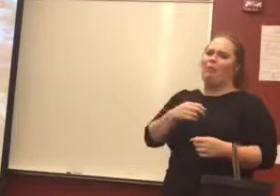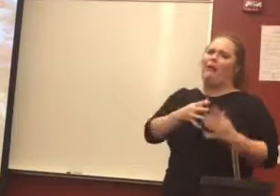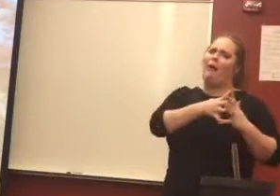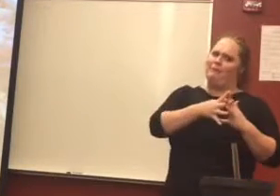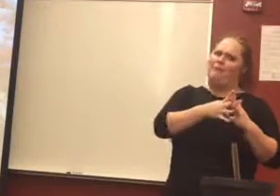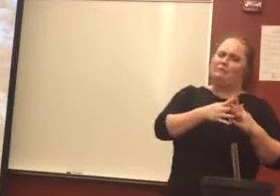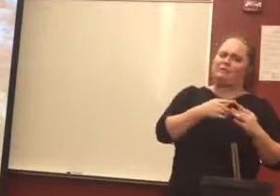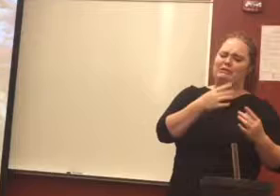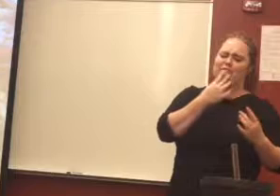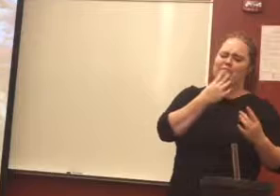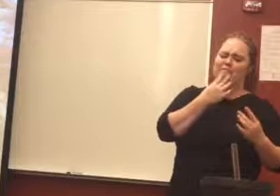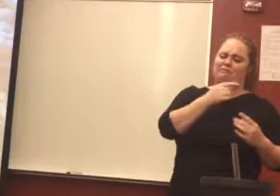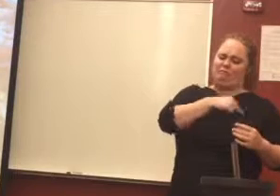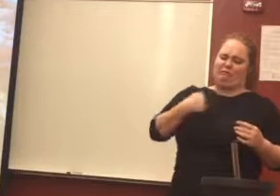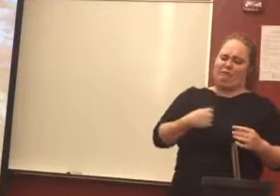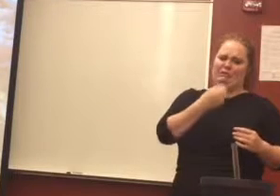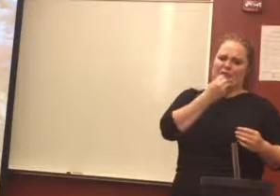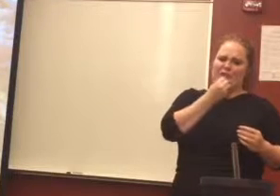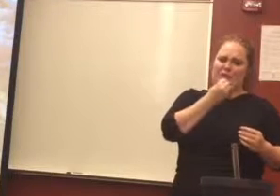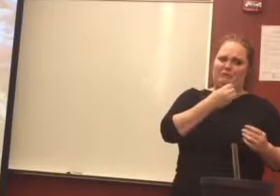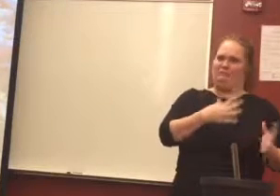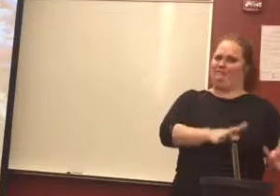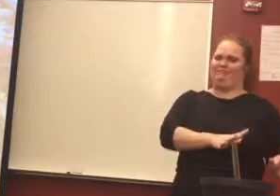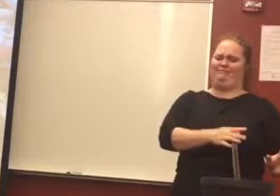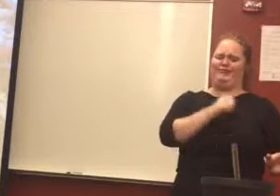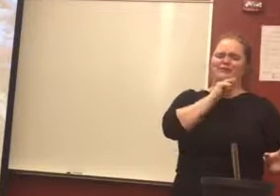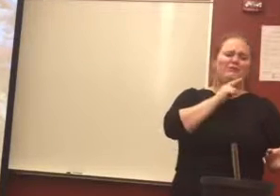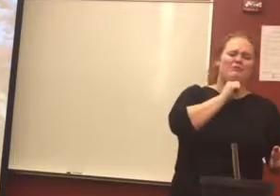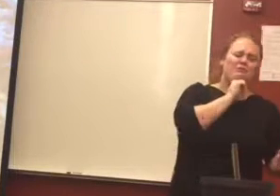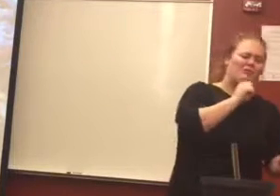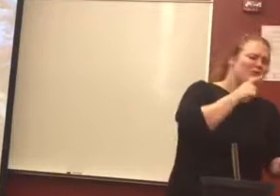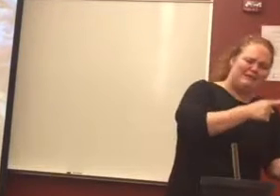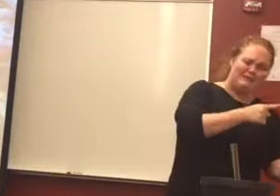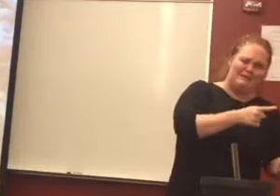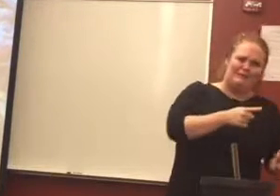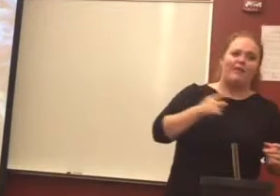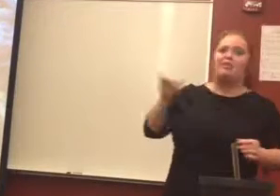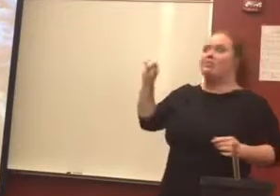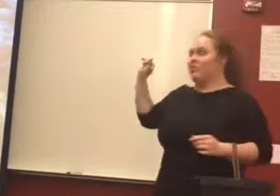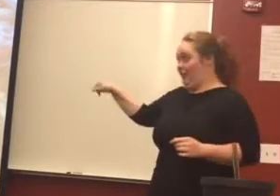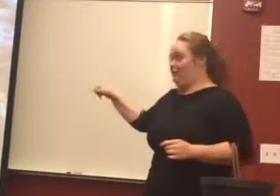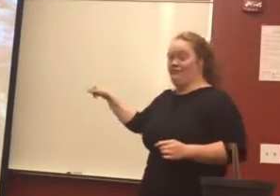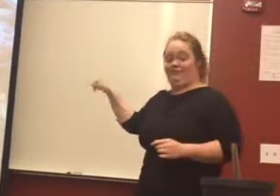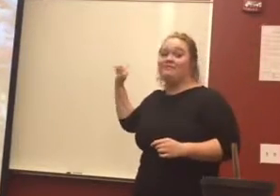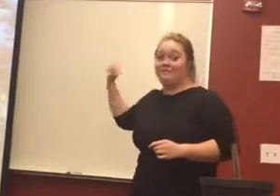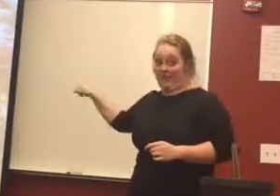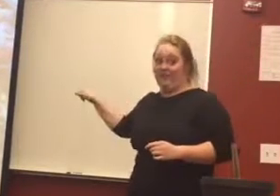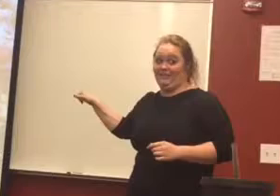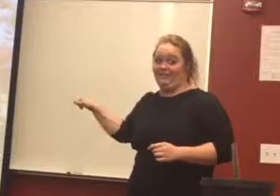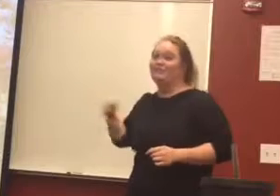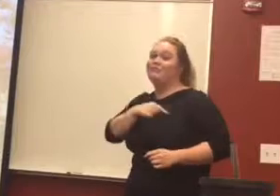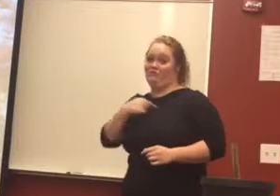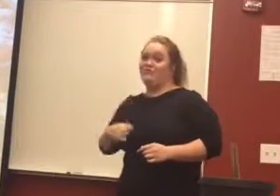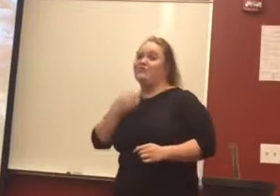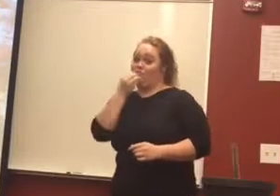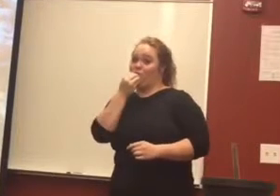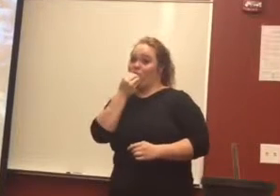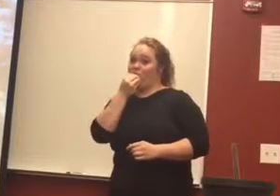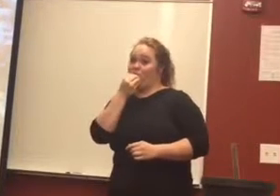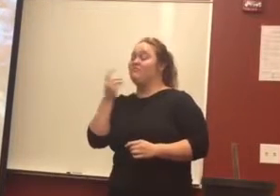is here. We ain't got nothing. That's Chinese food, okay? So, when you go to a